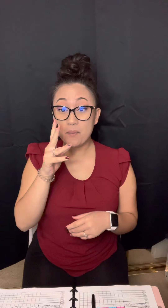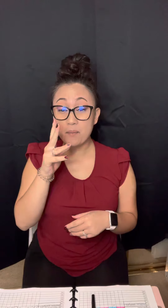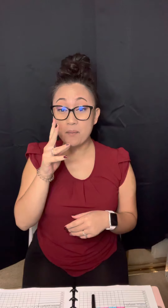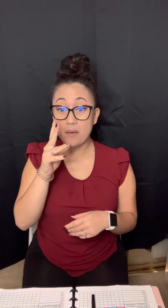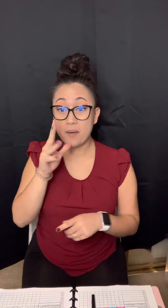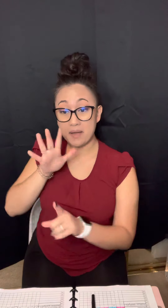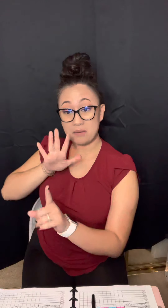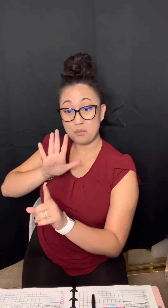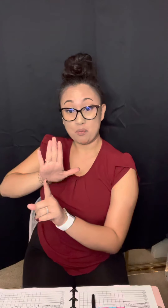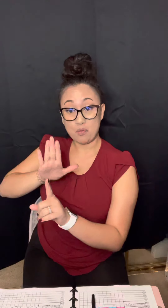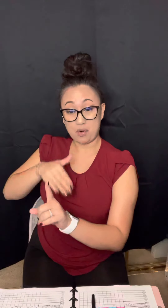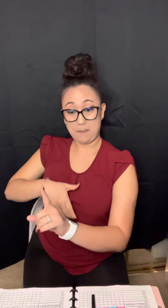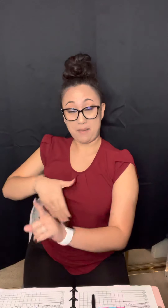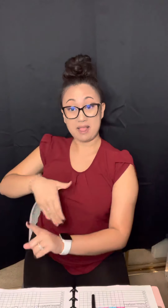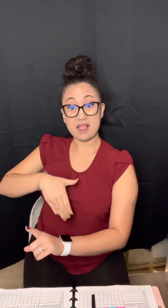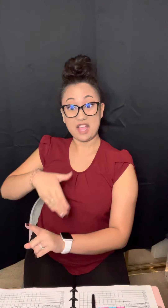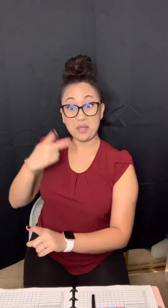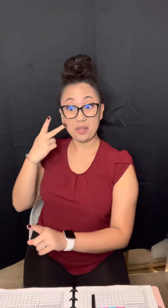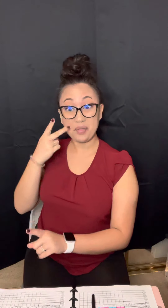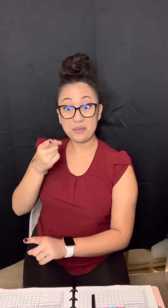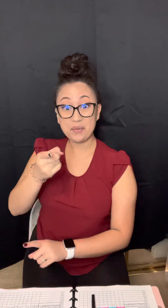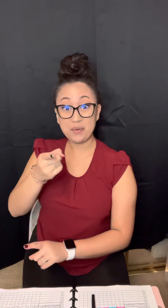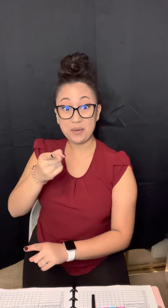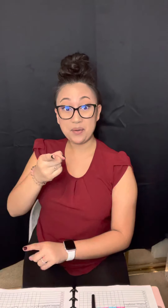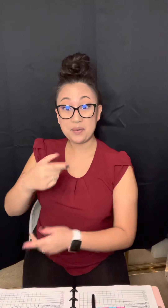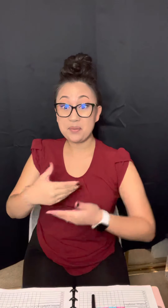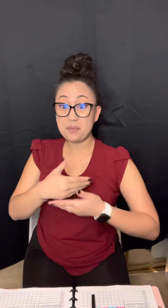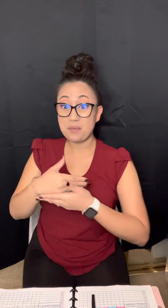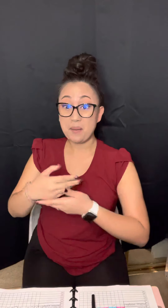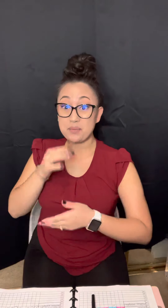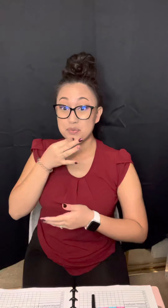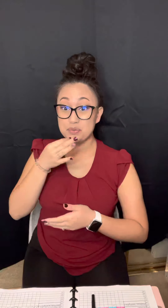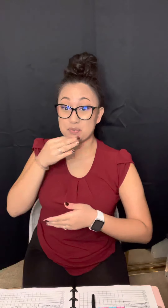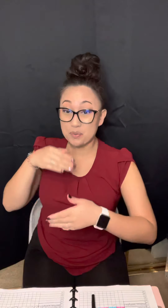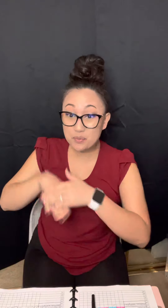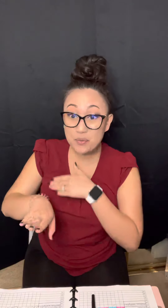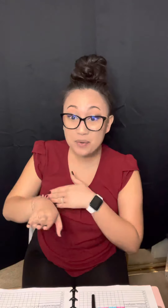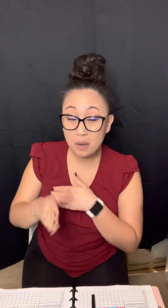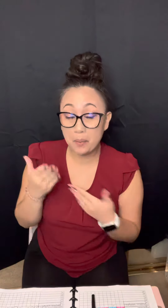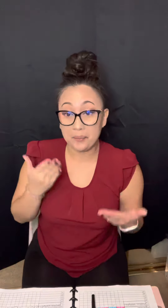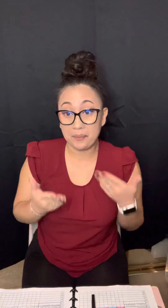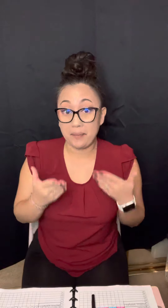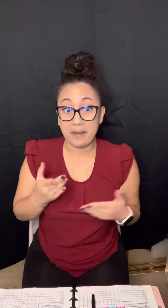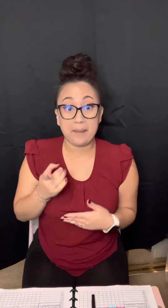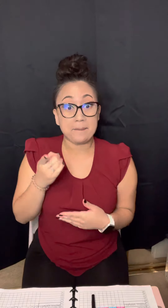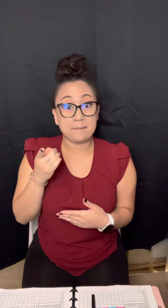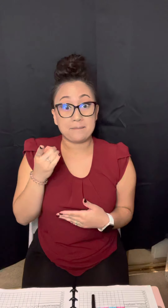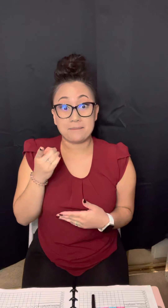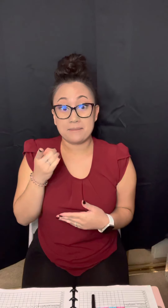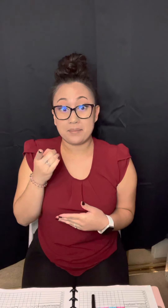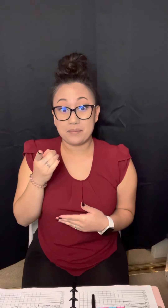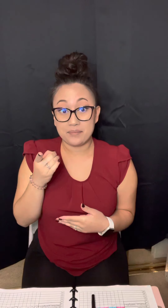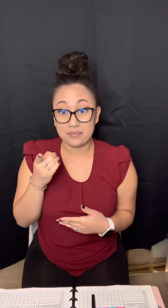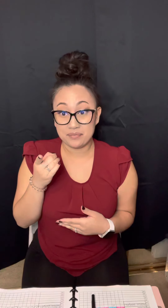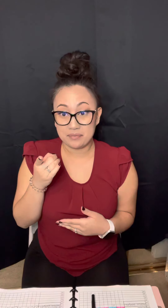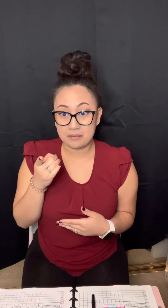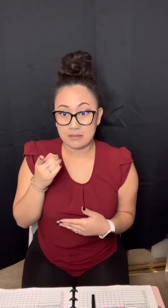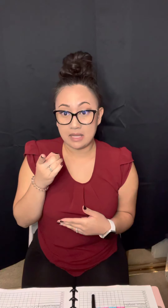at it. Pretty soon that baby's going to come out. Or maybe she just swallowed a basketball. Yeah. You think